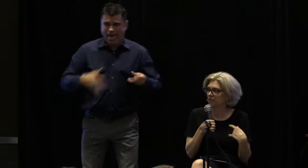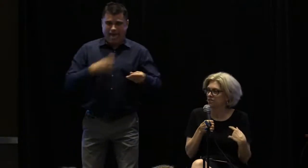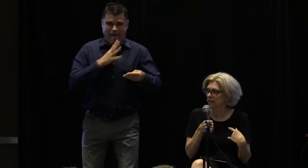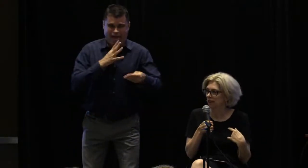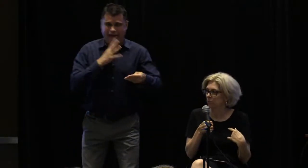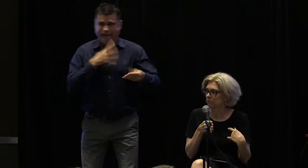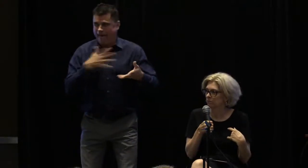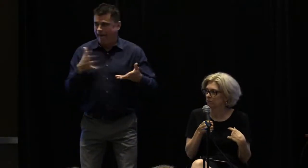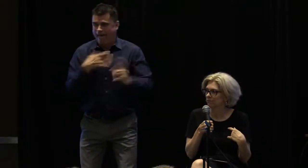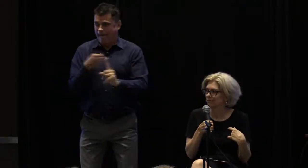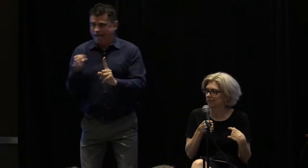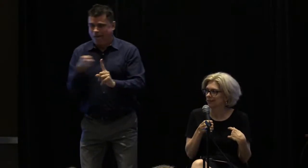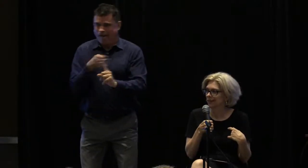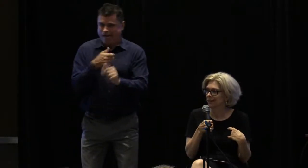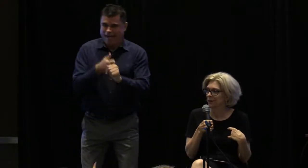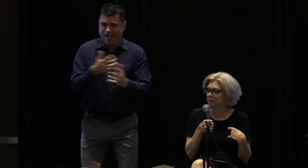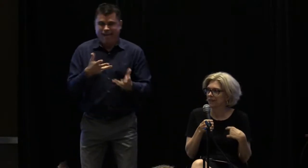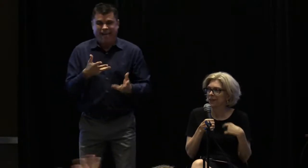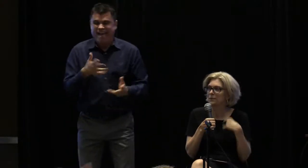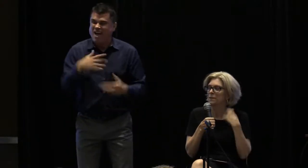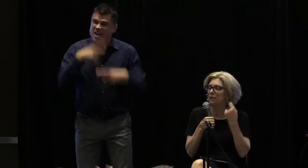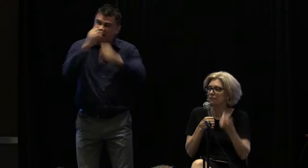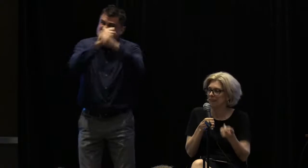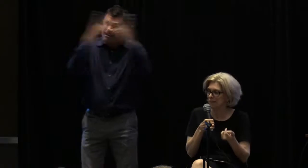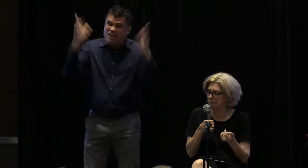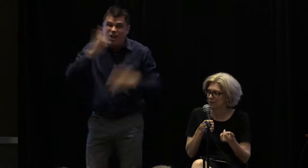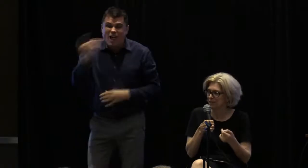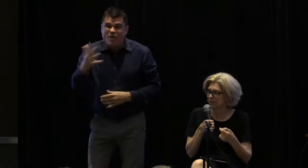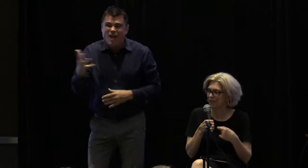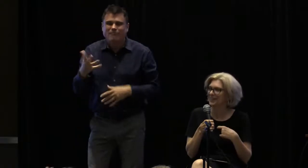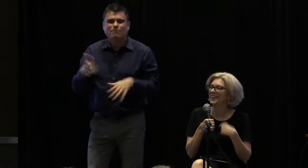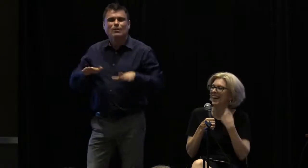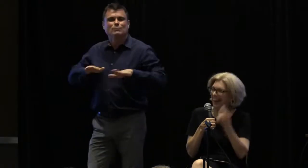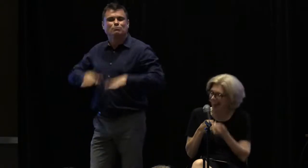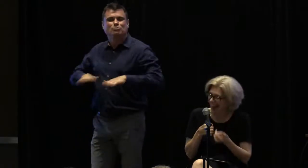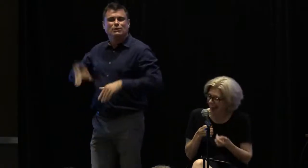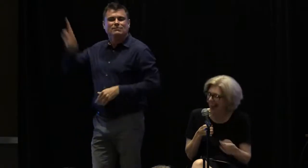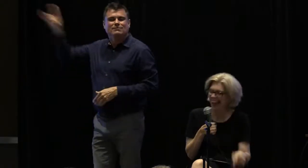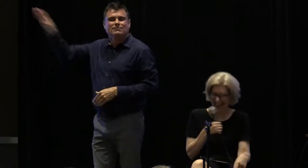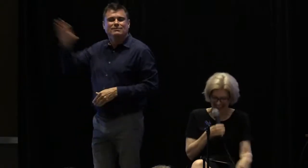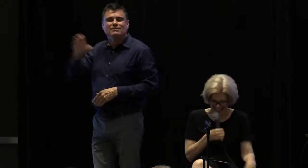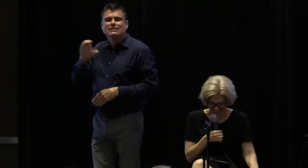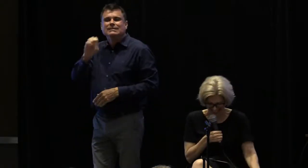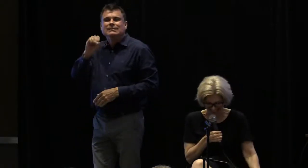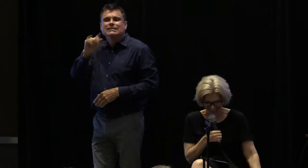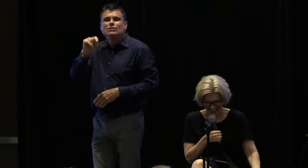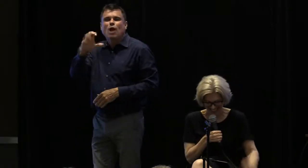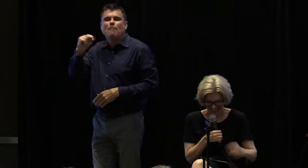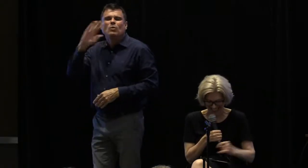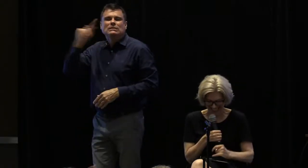like a British sitcom. It was a bit of Yes, Minister.